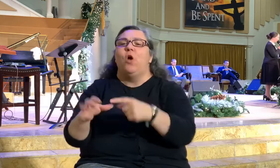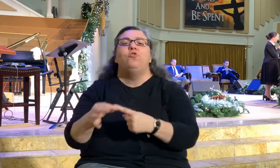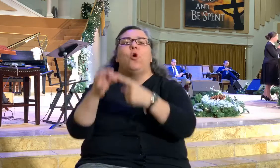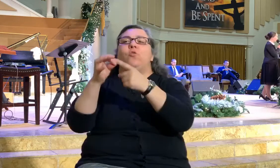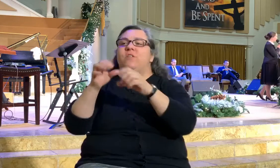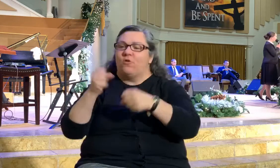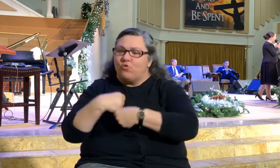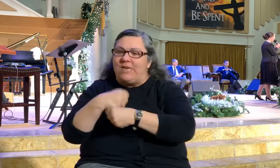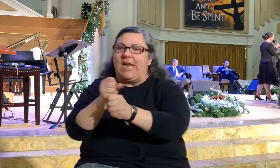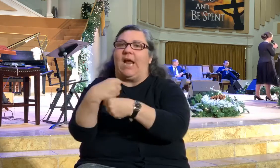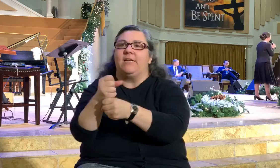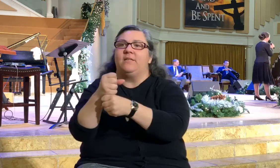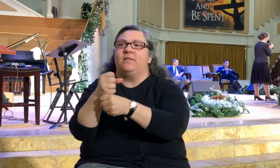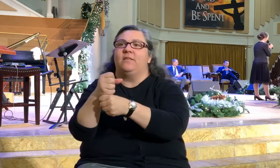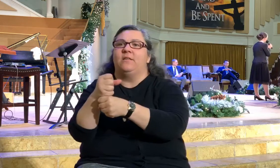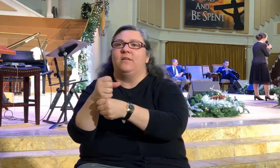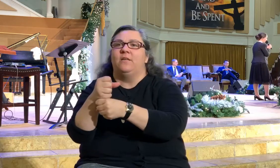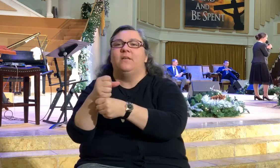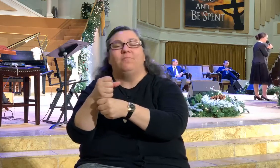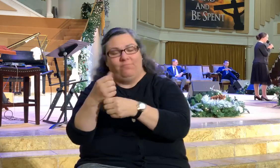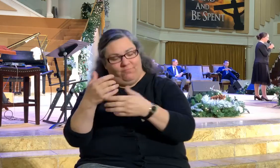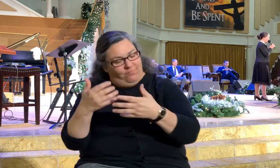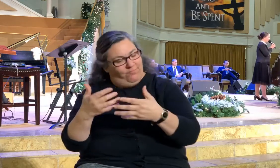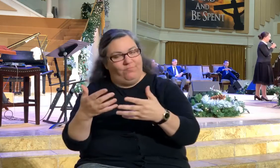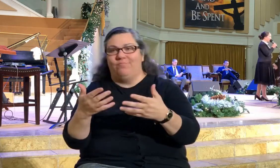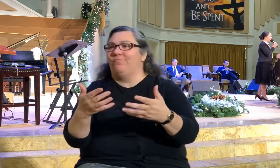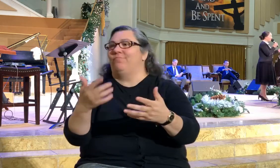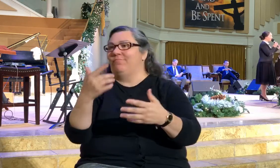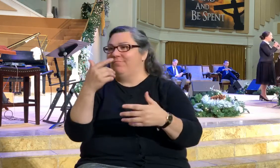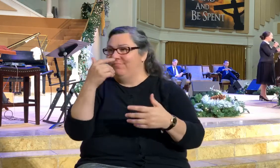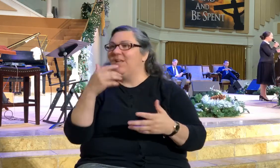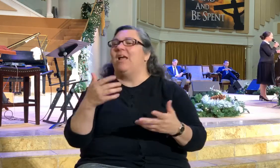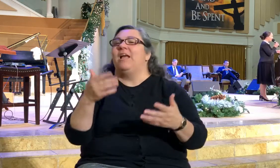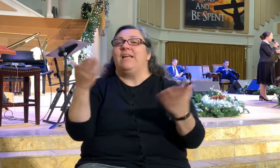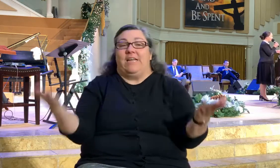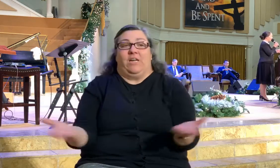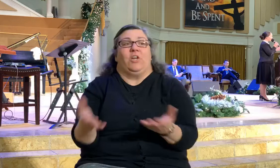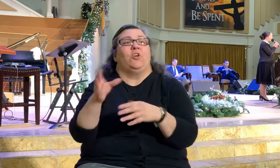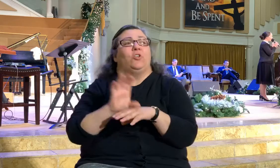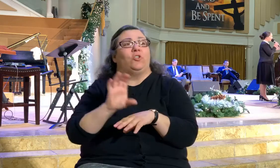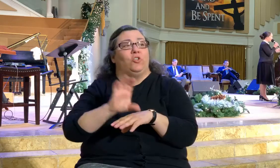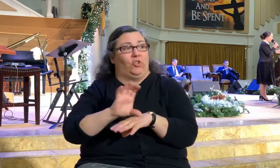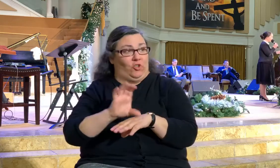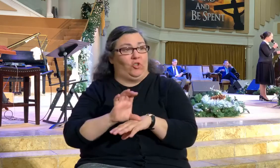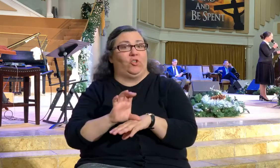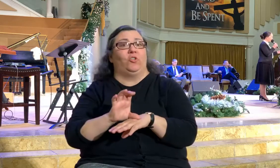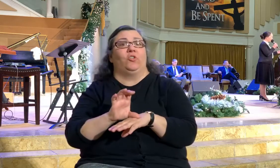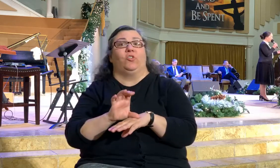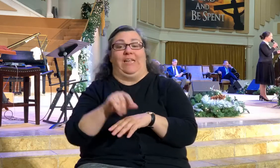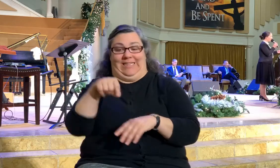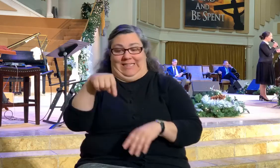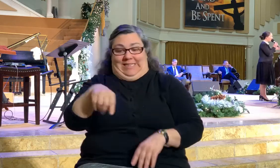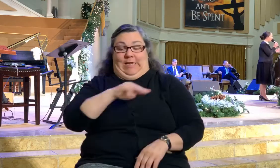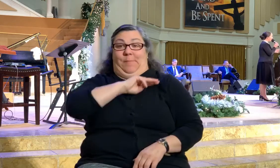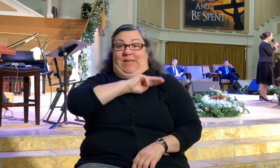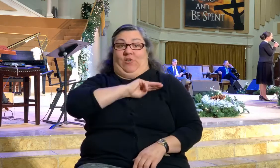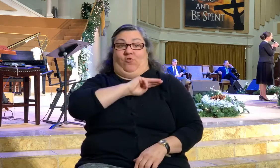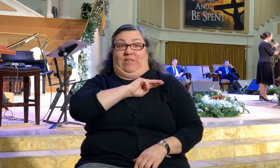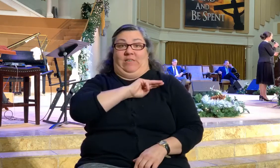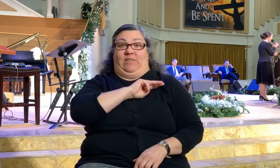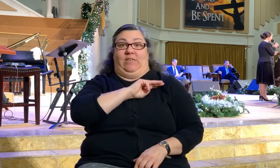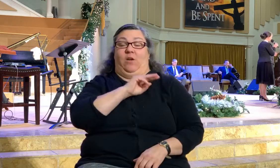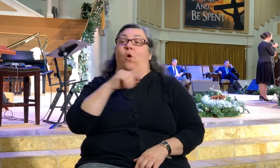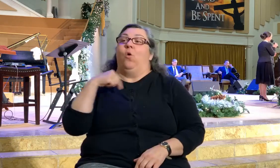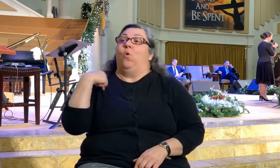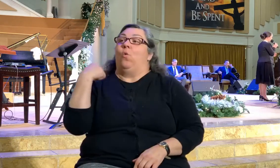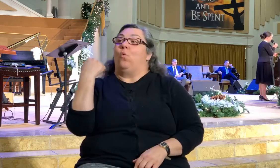create. You fill in the blank. This church and this ministry, we